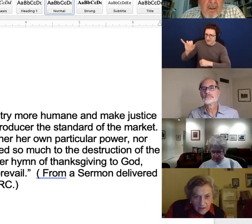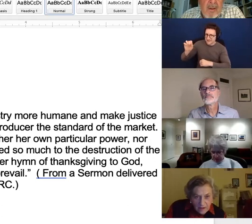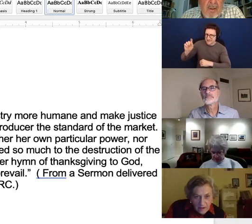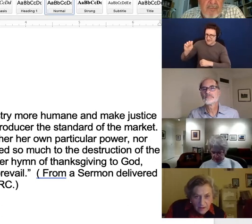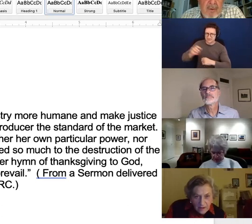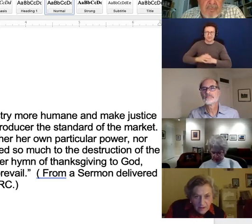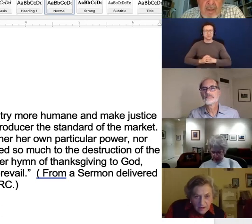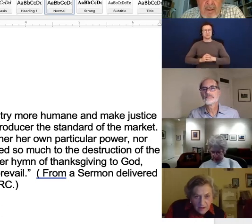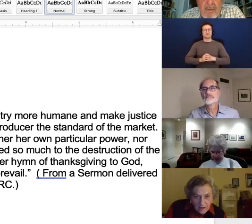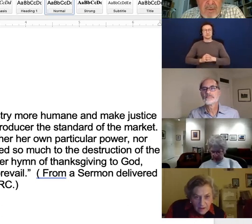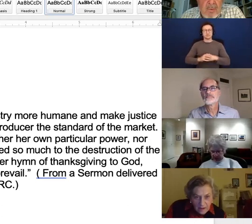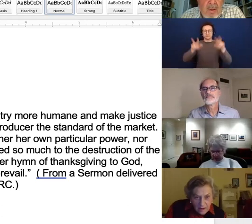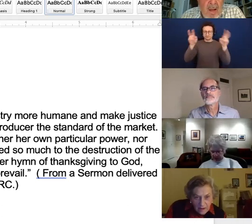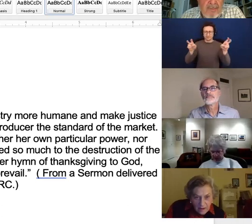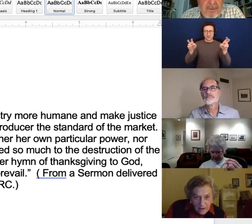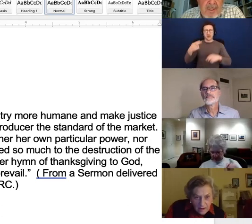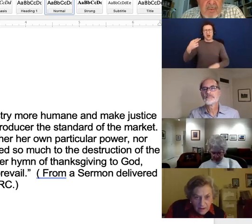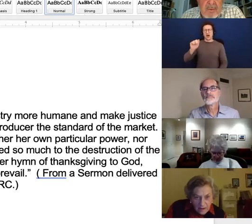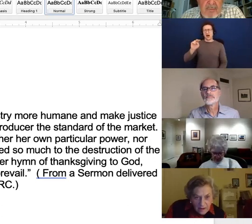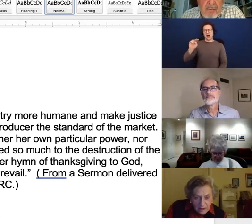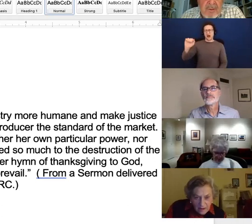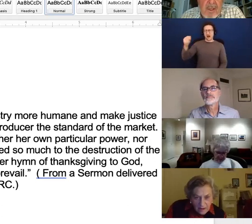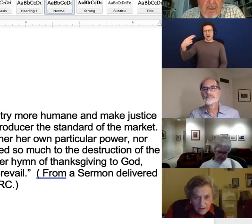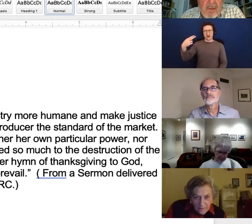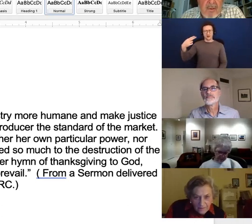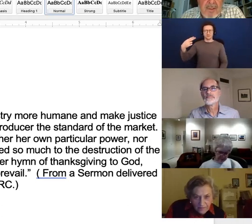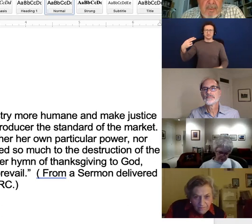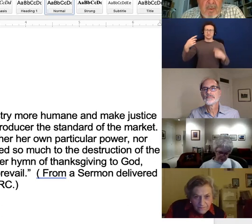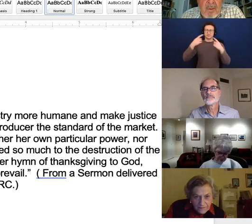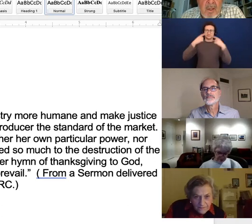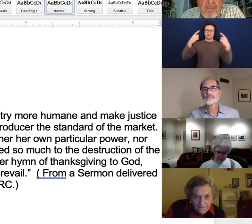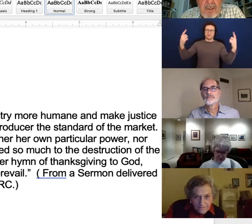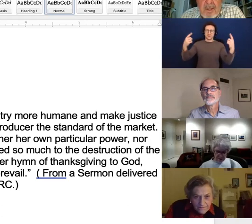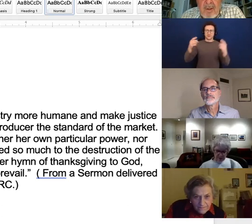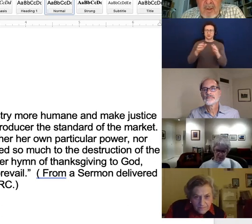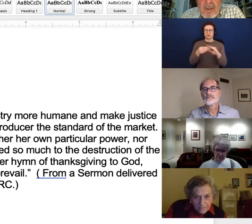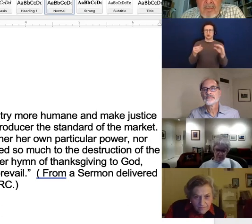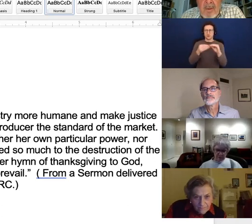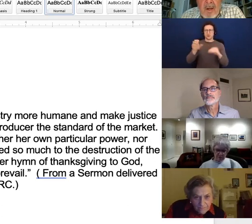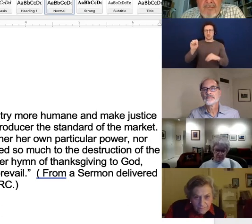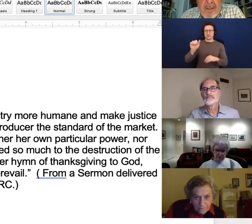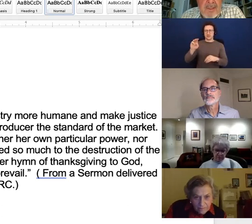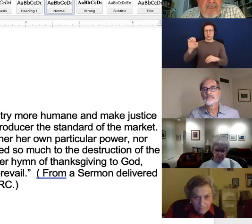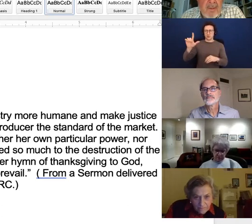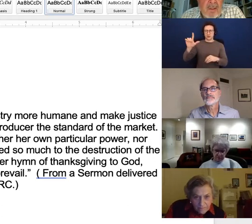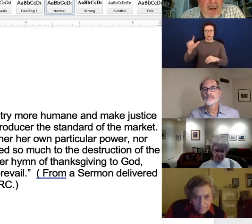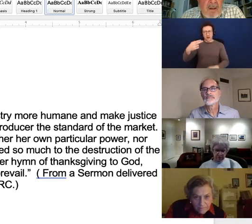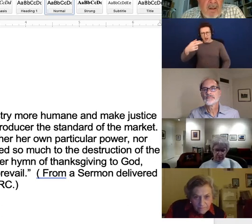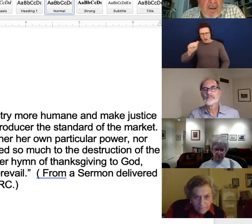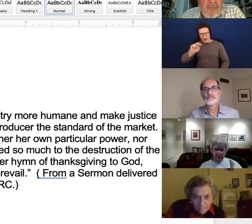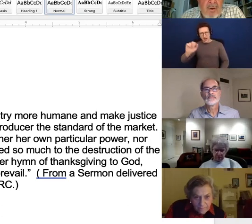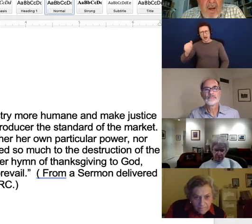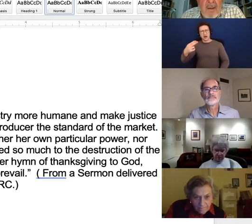Hannah from Shmuel Aleph Samuel, the first book of Samuel, put it in her hymn of thanksgiving to